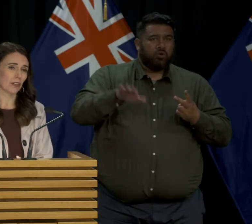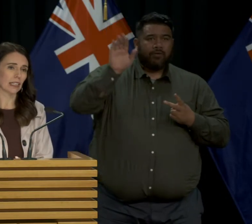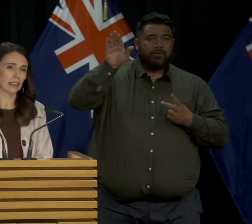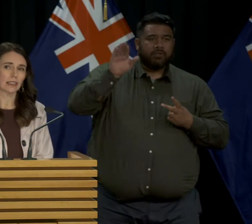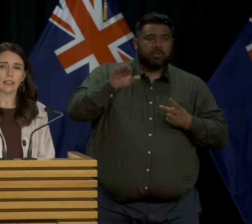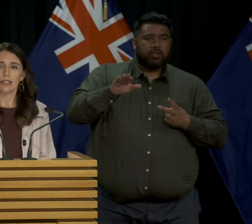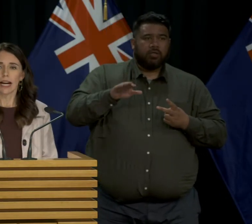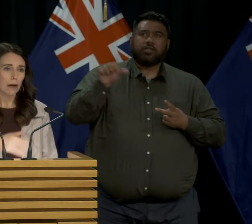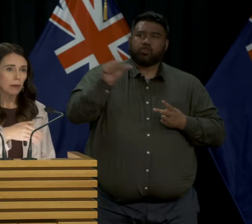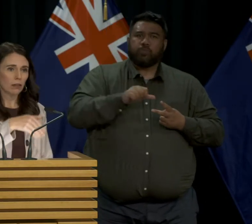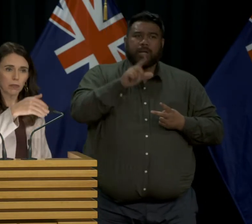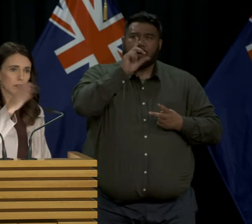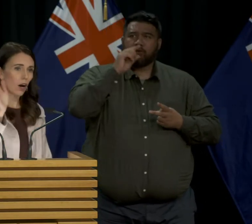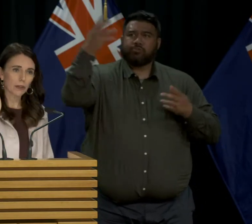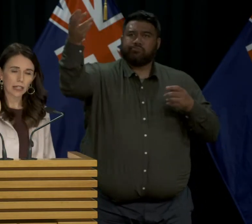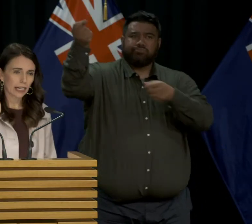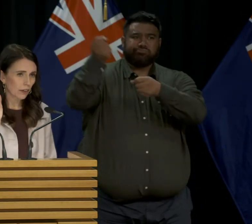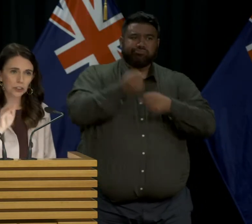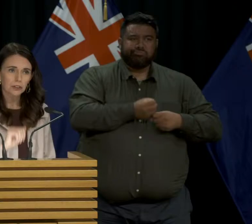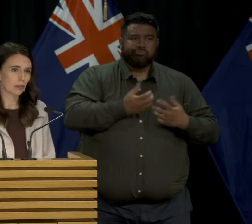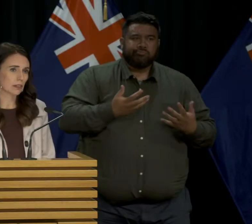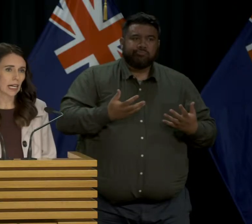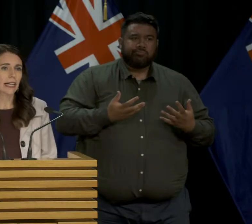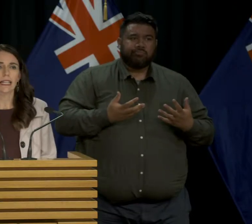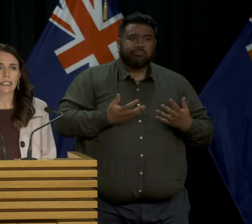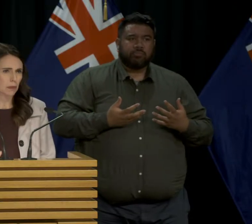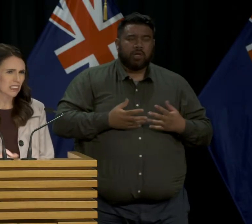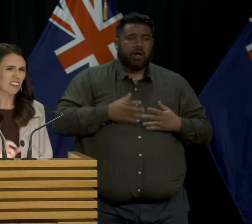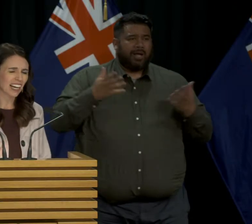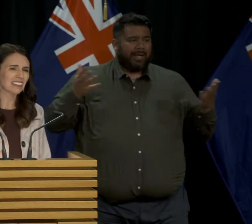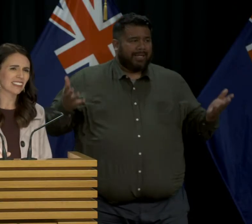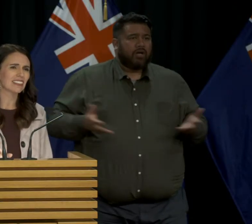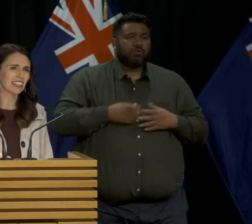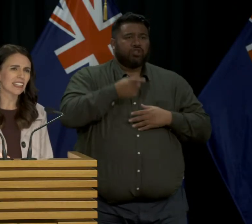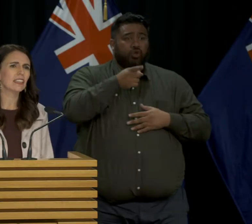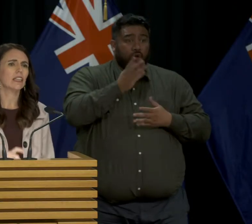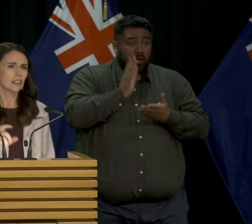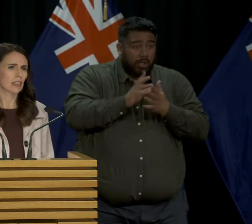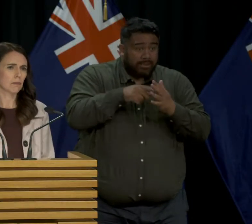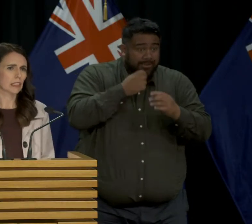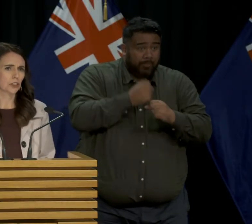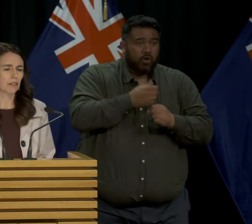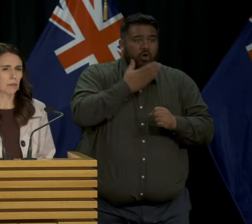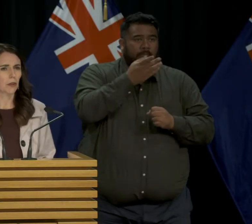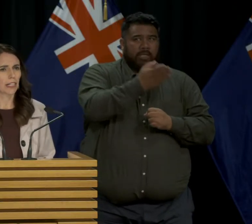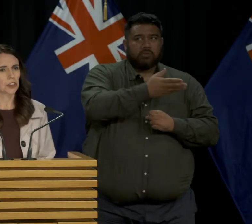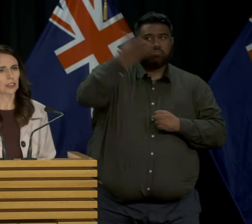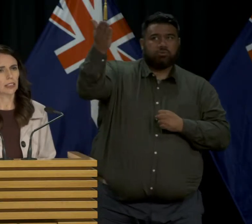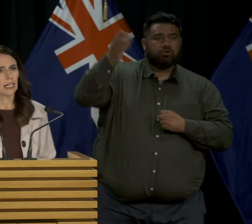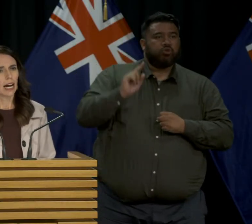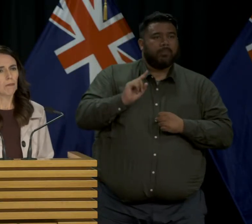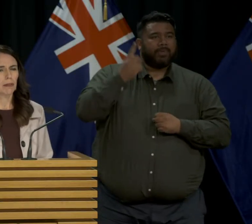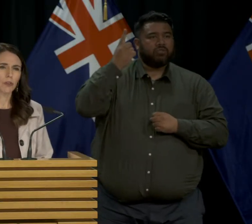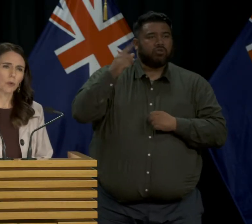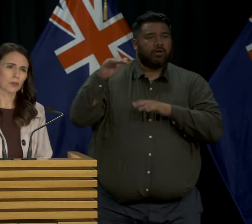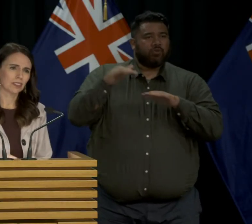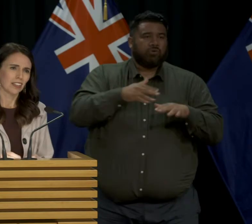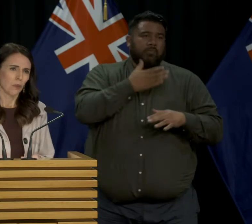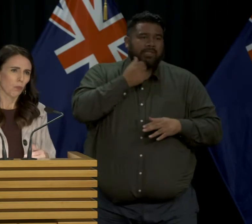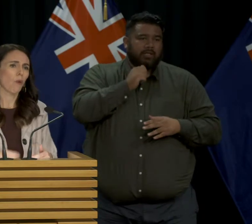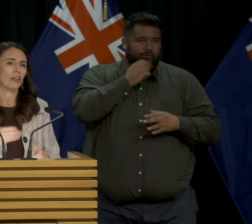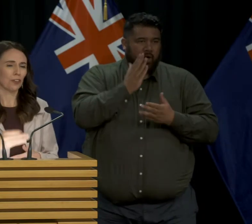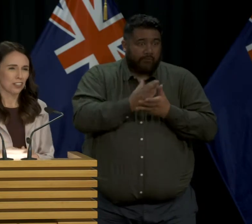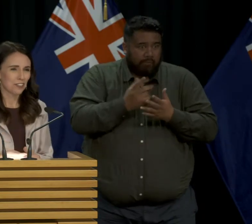be reunited. I would encourage you to take any specific cases there to the Minister of Immigration. But of